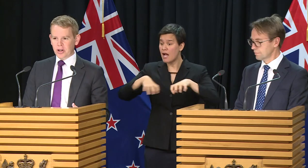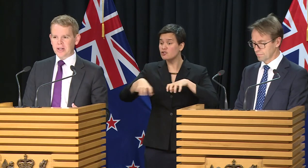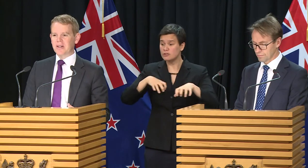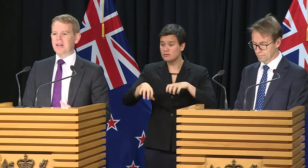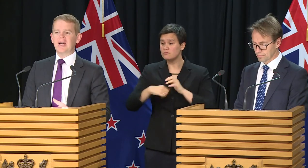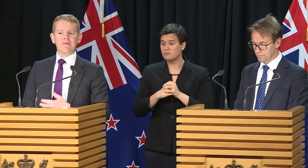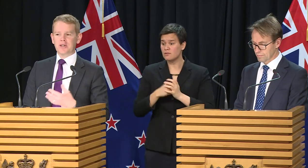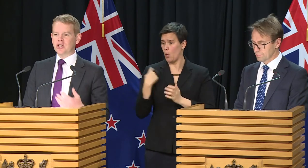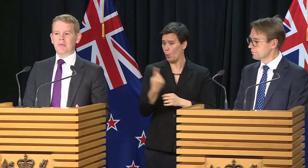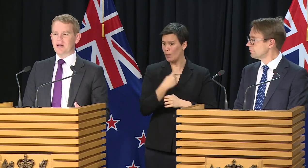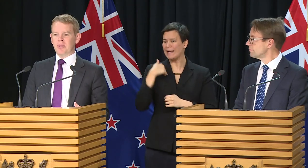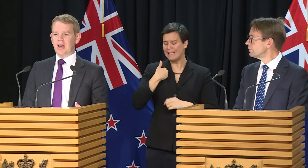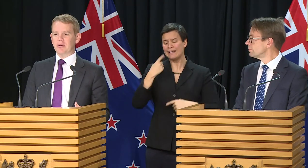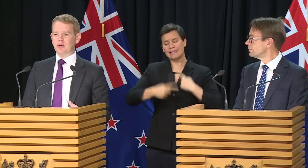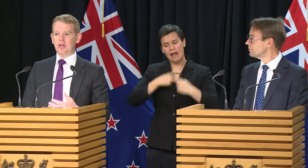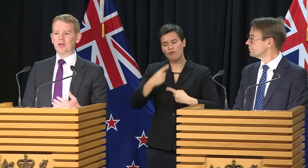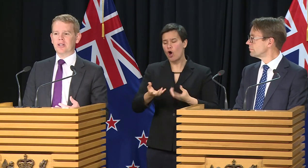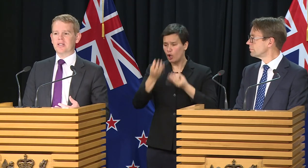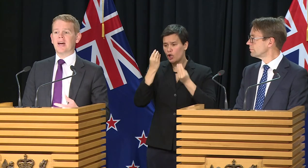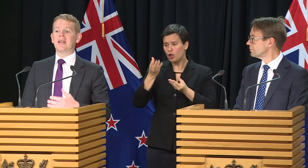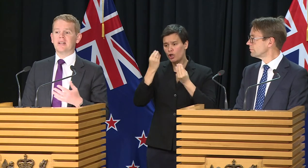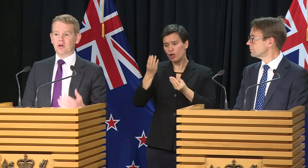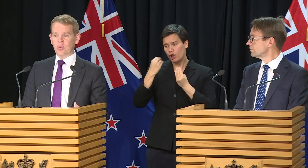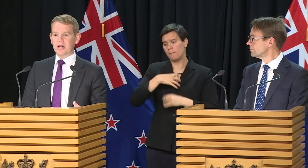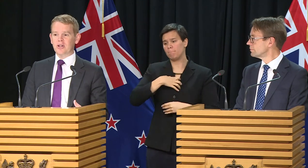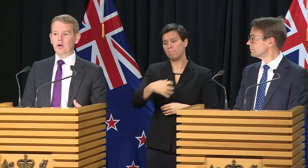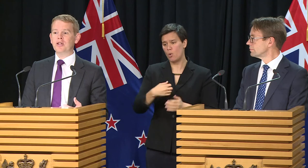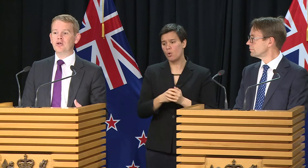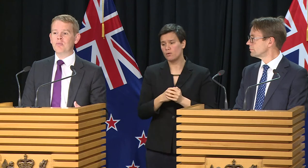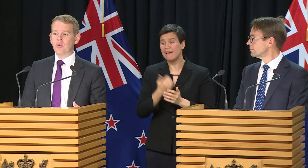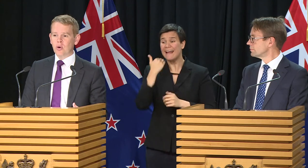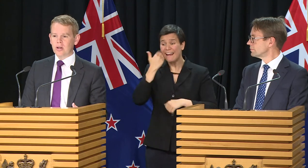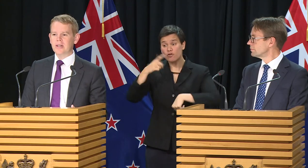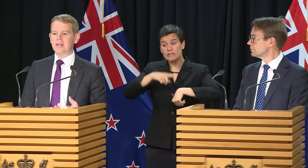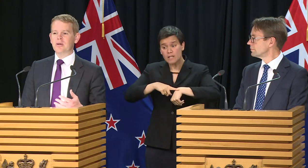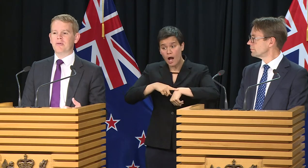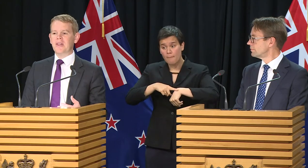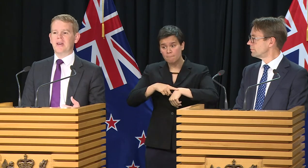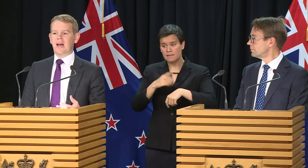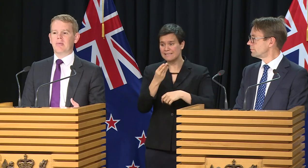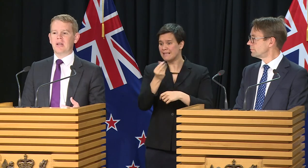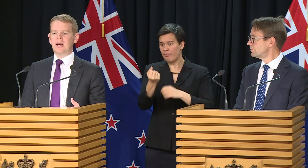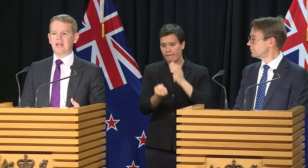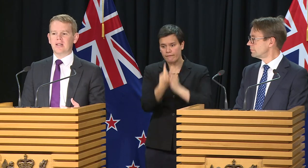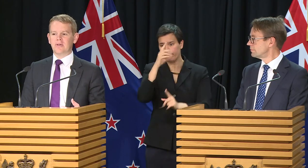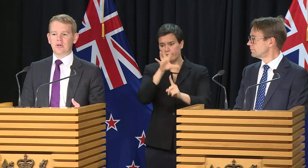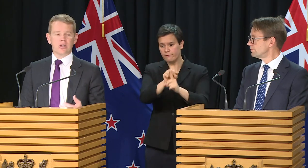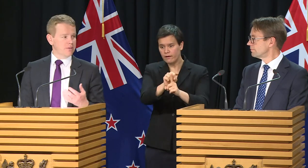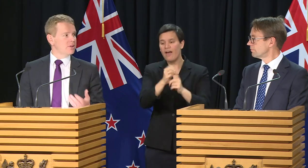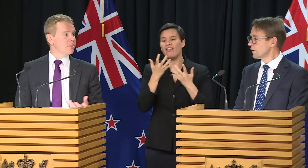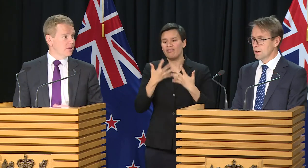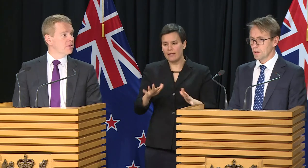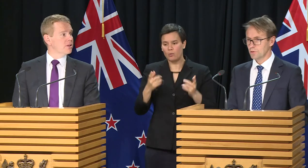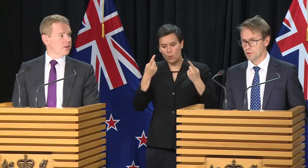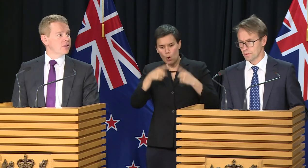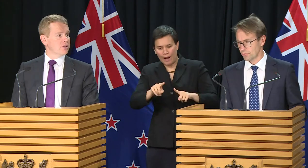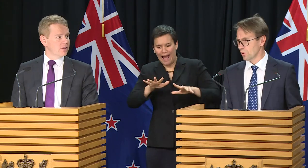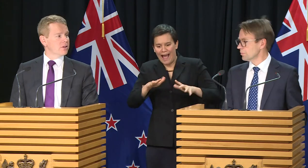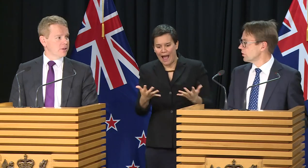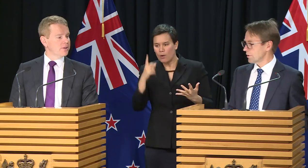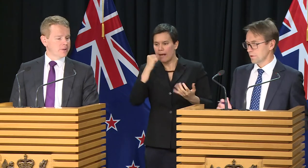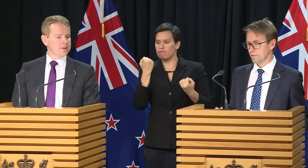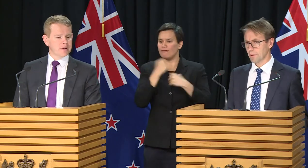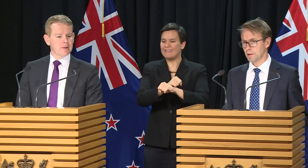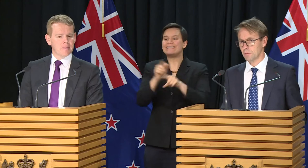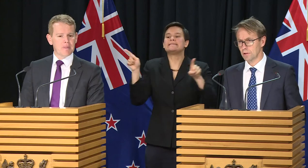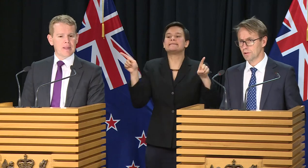keep learning. Every time something happens, we look at it and say, could we do more to prevent that happening again in the future? Just a